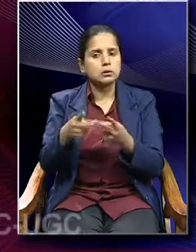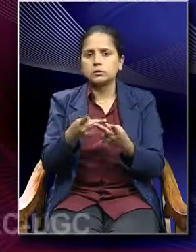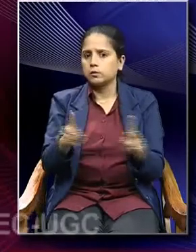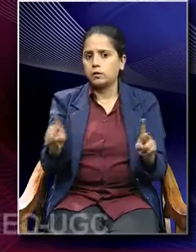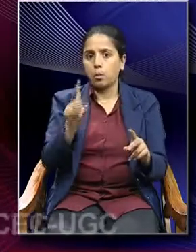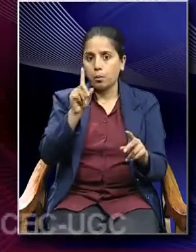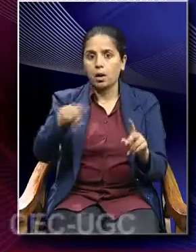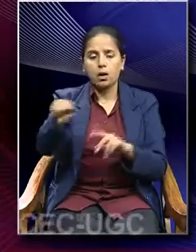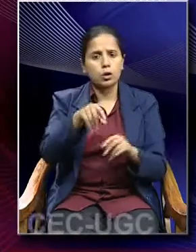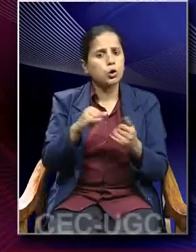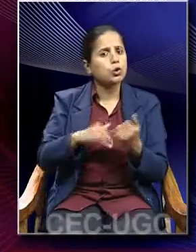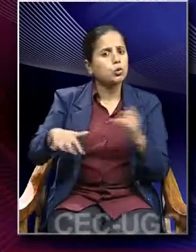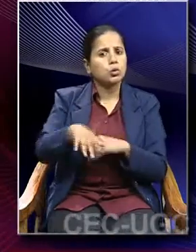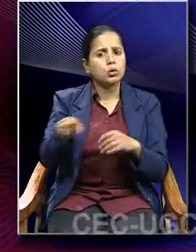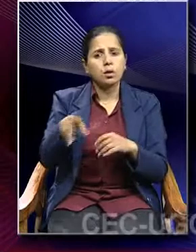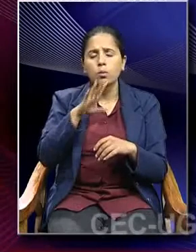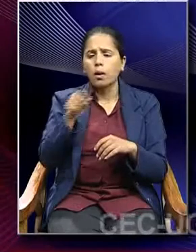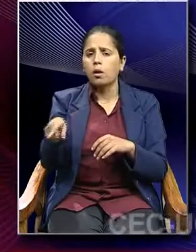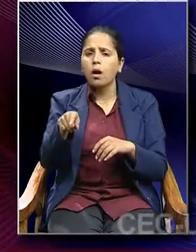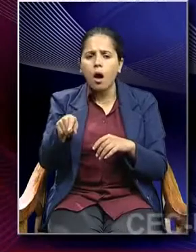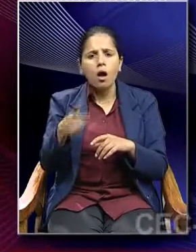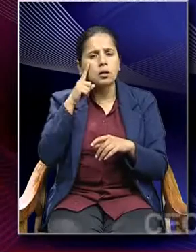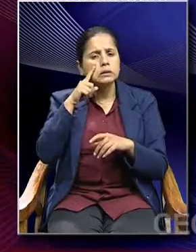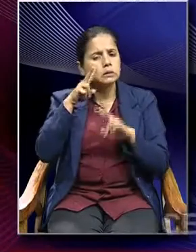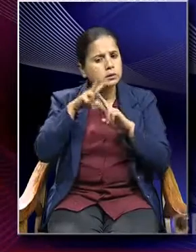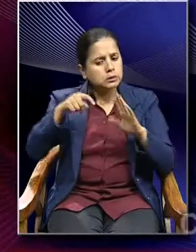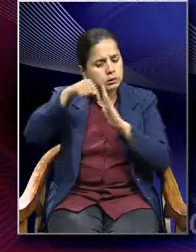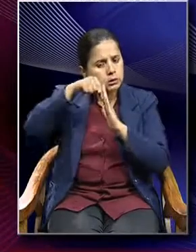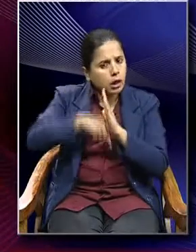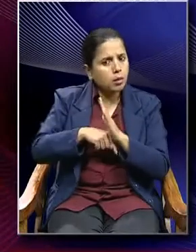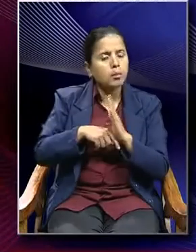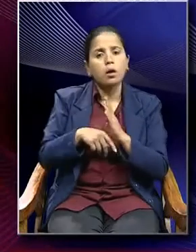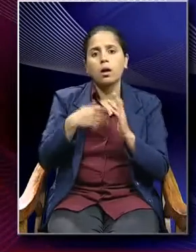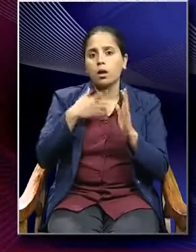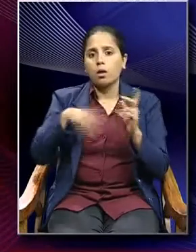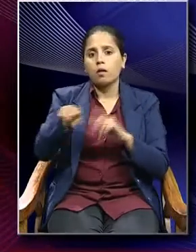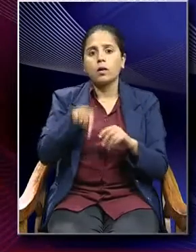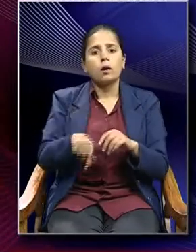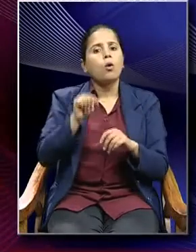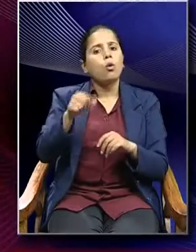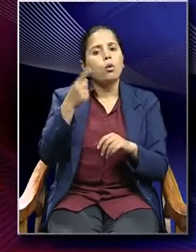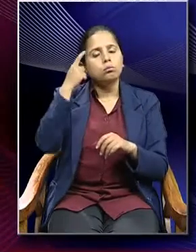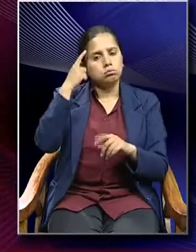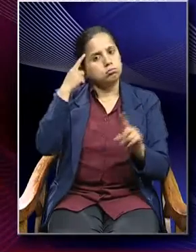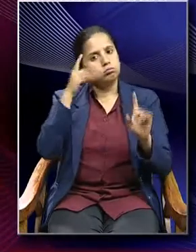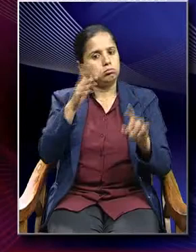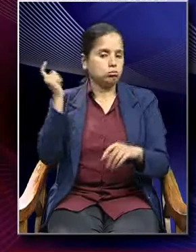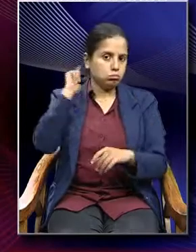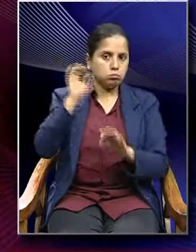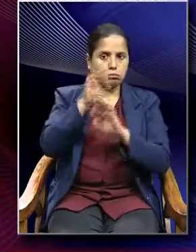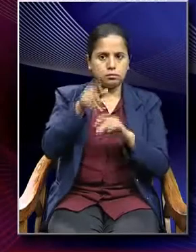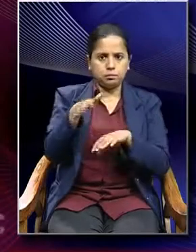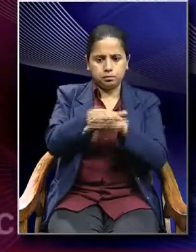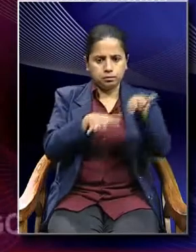goes beyond what is kind of evident. So you have a debunking motive. You take out the